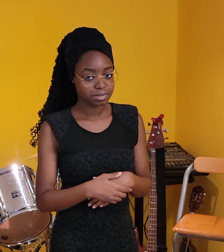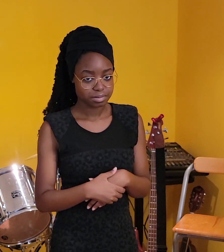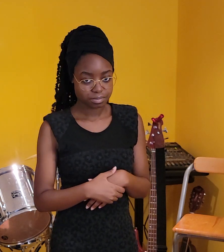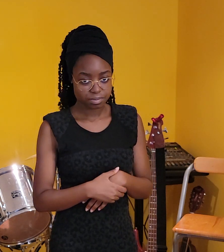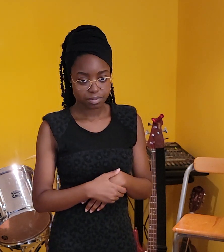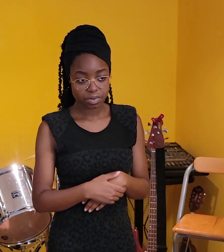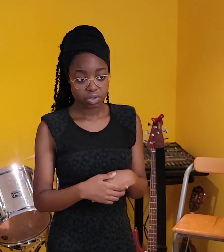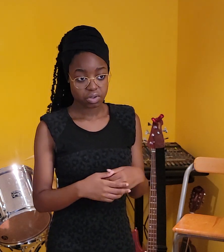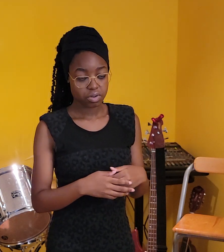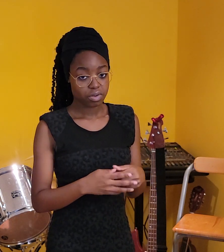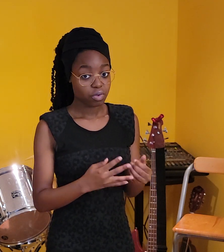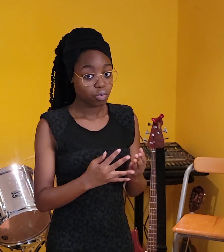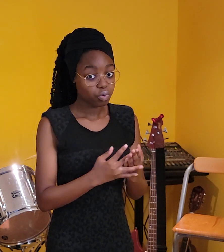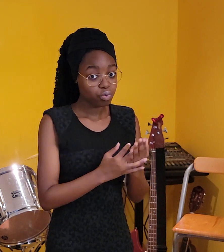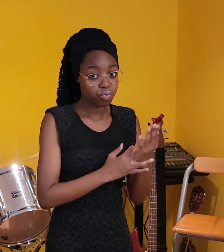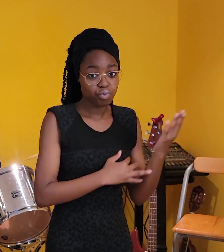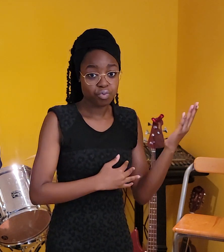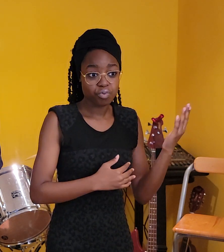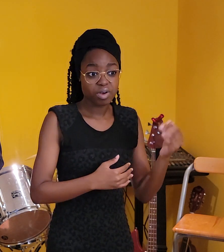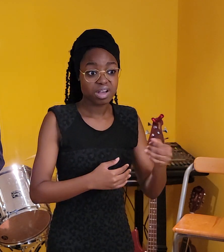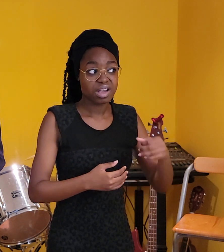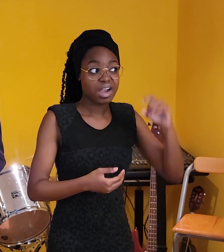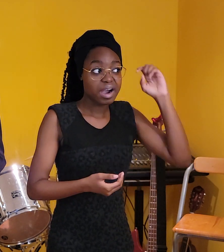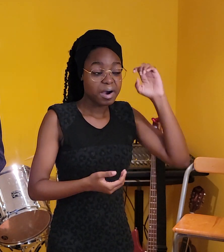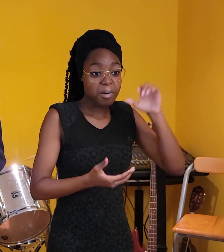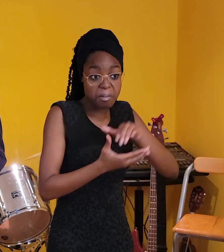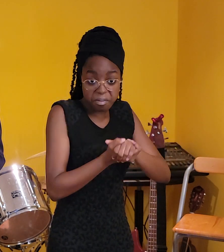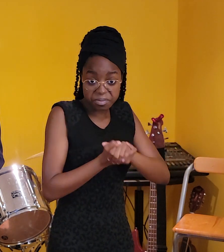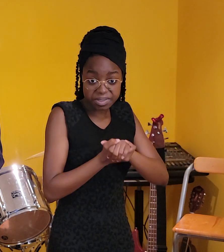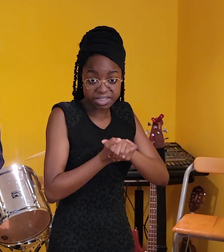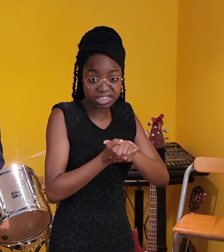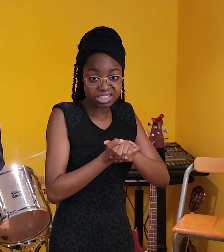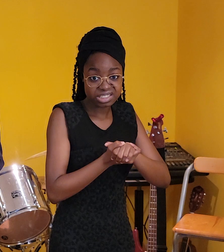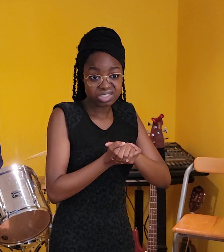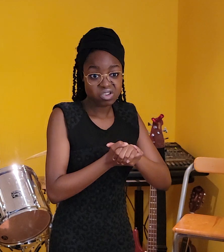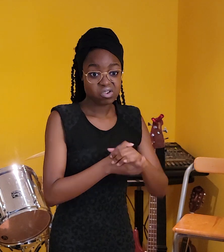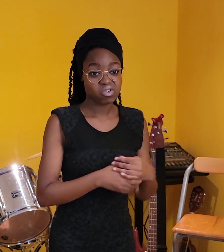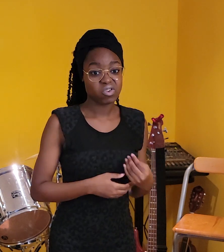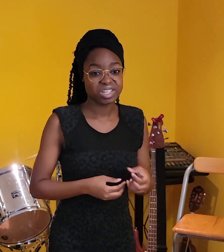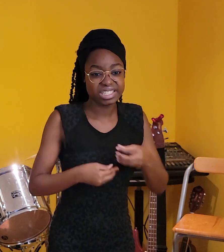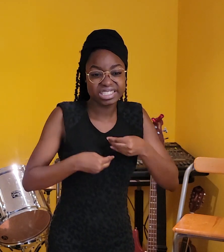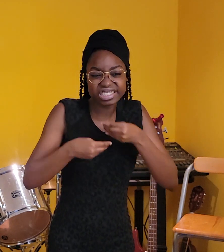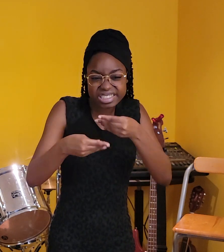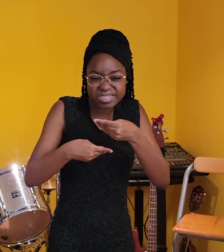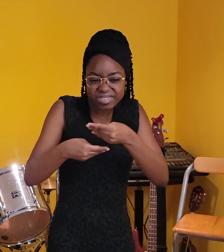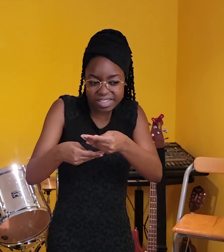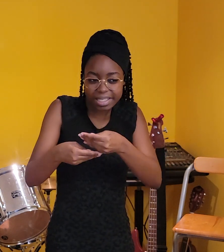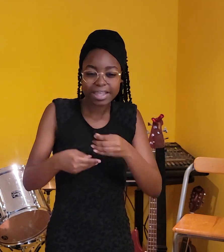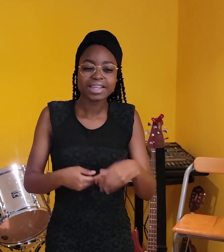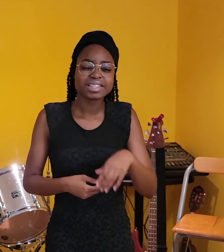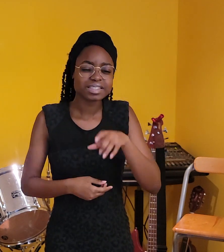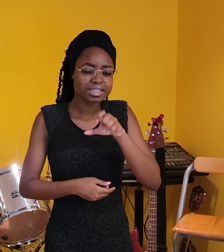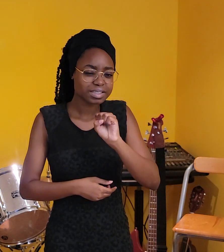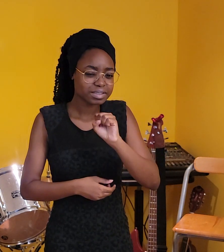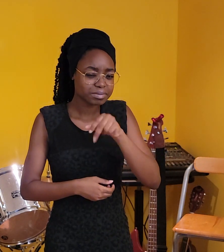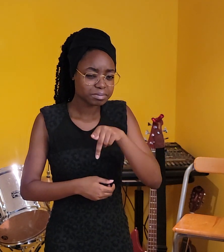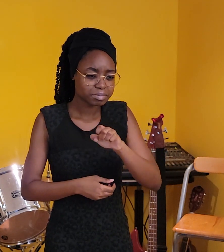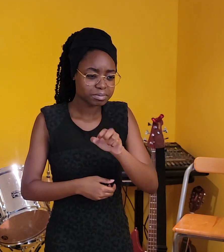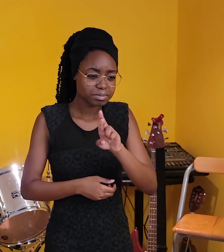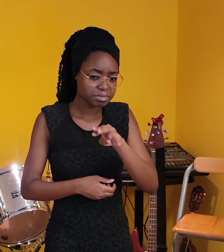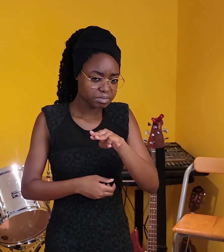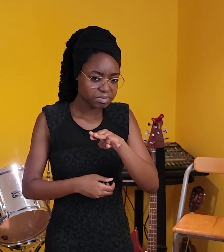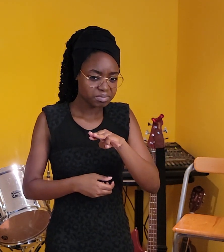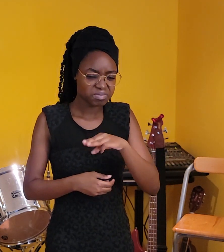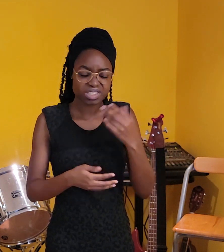intercourse, sperm donation, or whatever. That's not what we're talking about here. We're talking about, you know, and just in case,